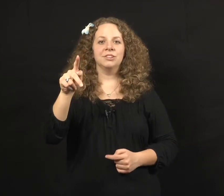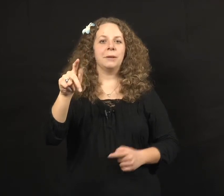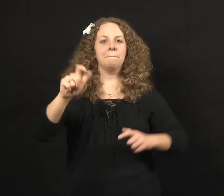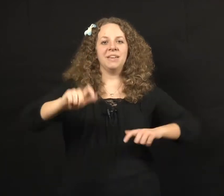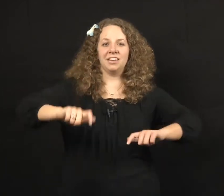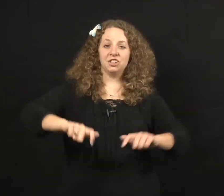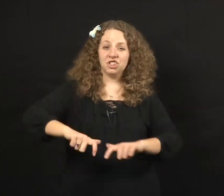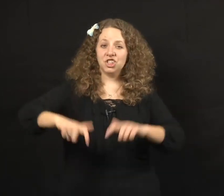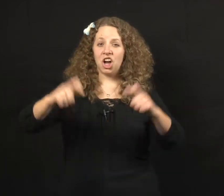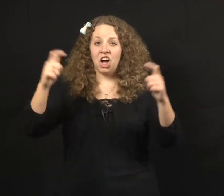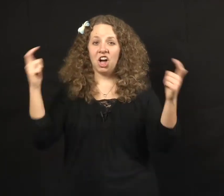Big, cha.